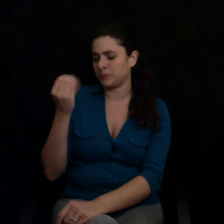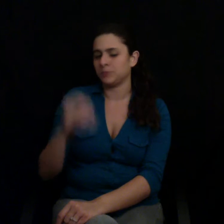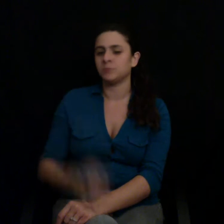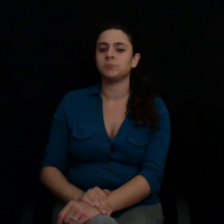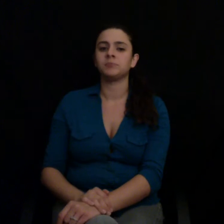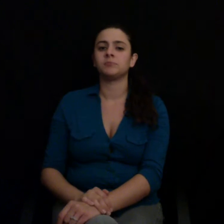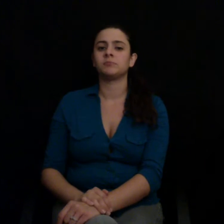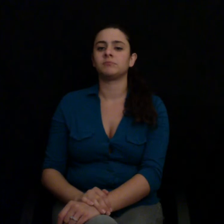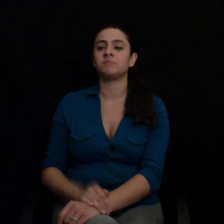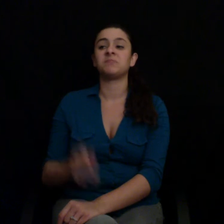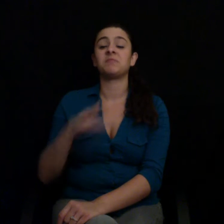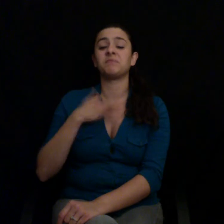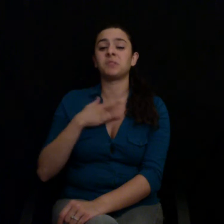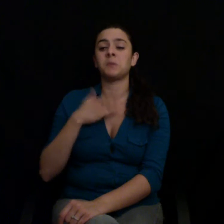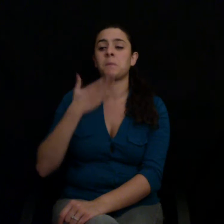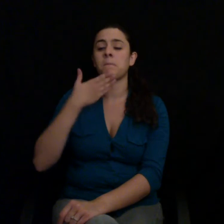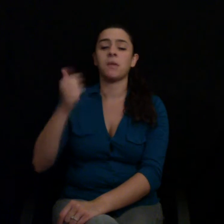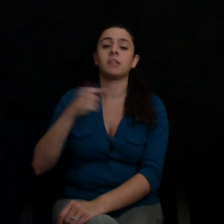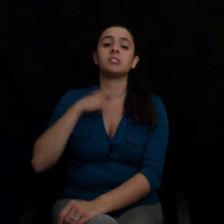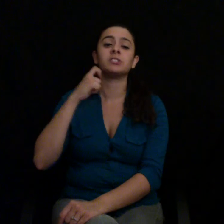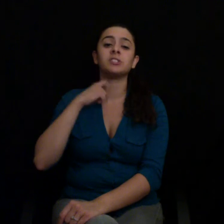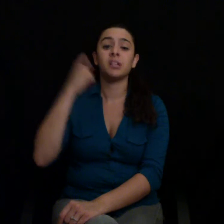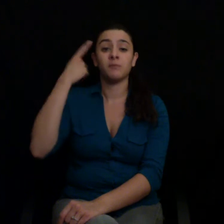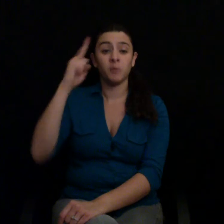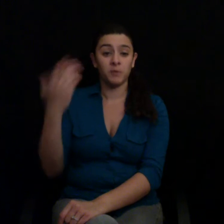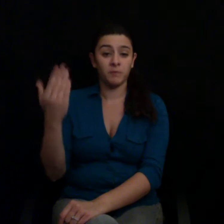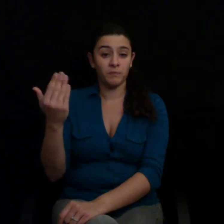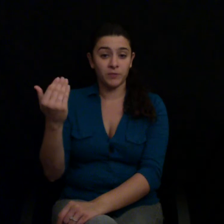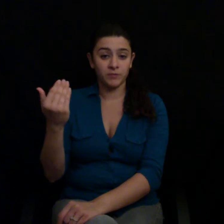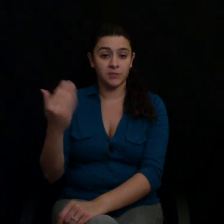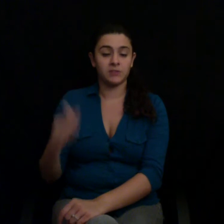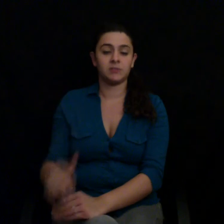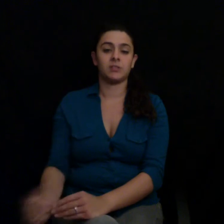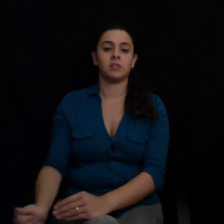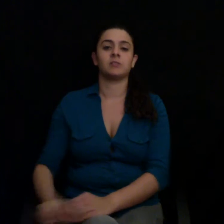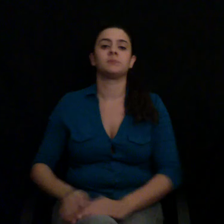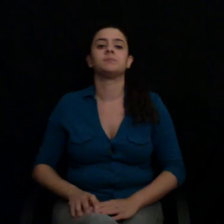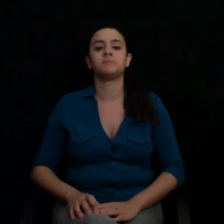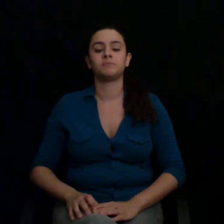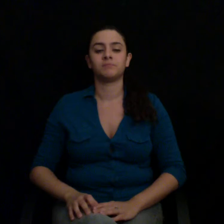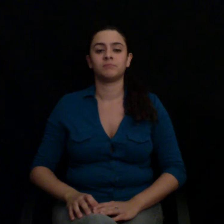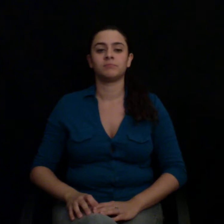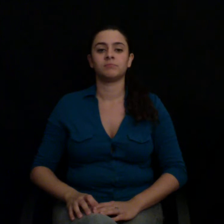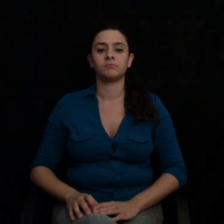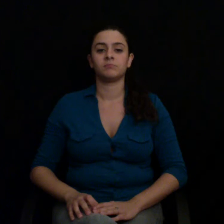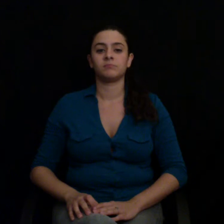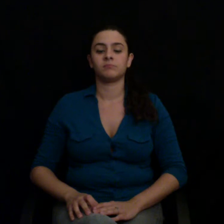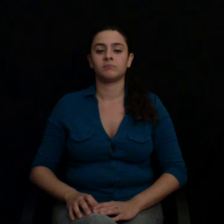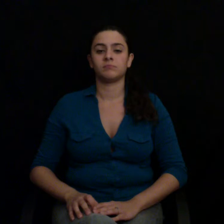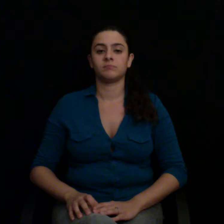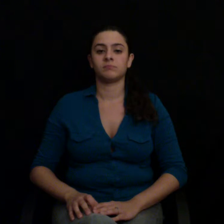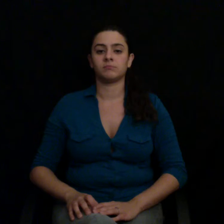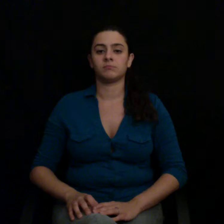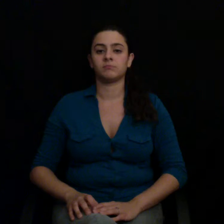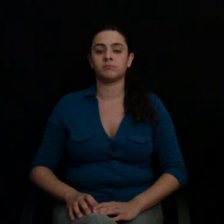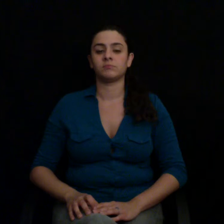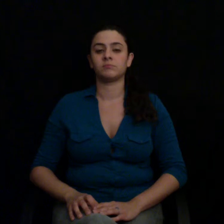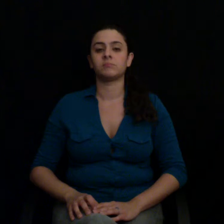best shave for the money that doesn't involve a barber. End quote. Rio Safari is referring to Jeff Rader, and although we're not yet friends on